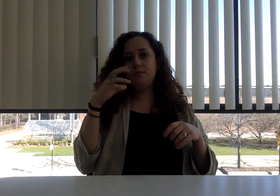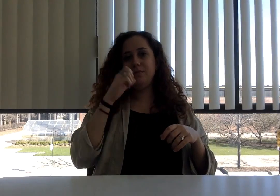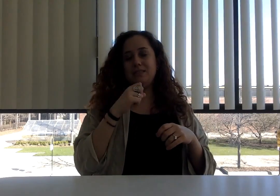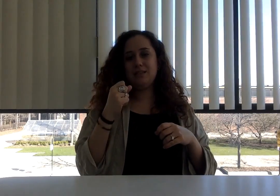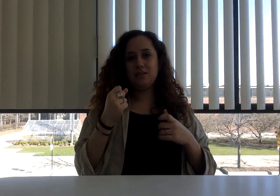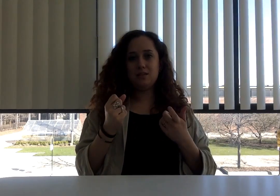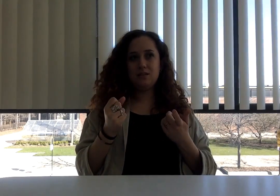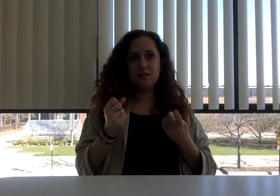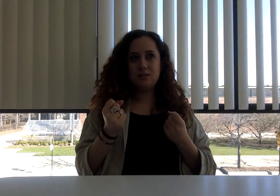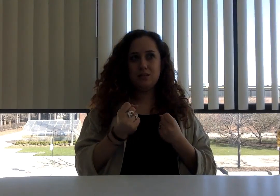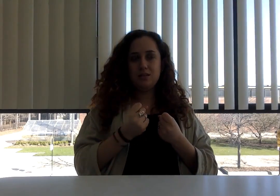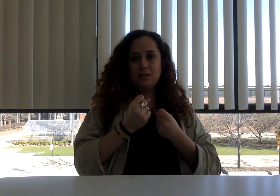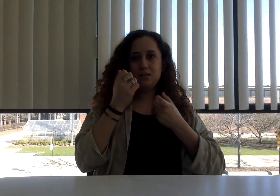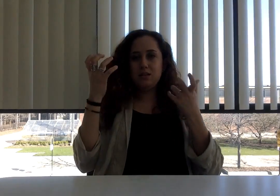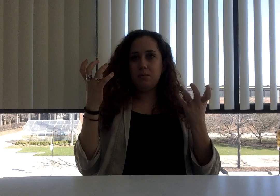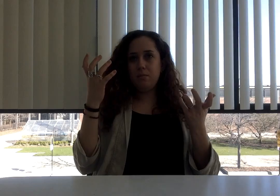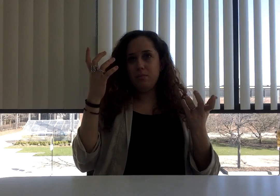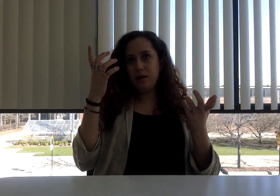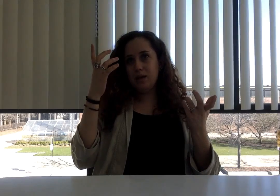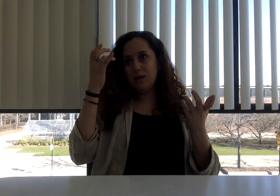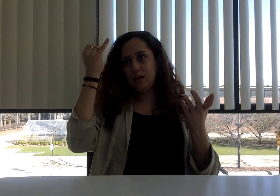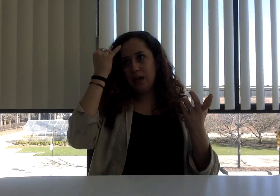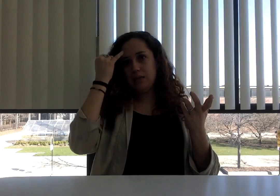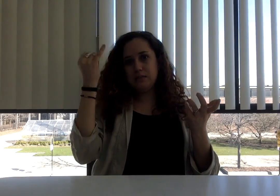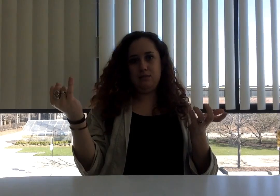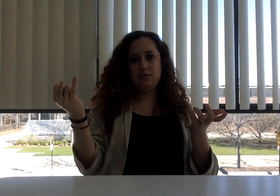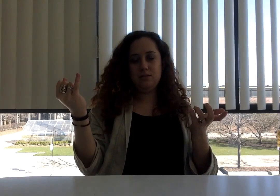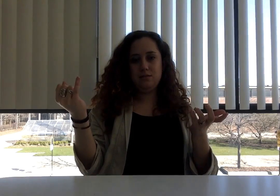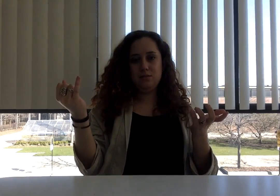And that's all I'll say about that. All right, so questions on 6 or 7?